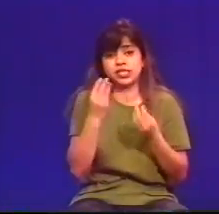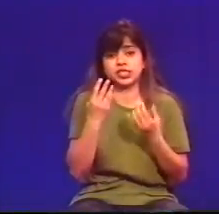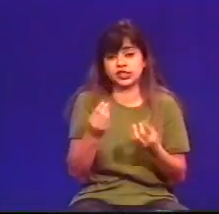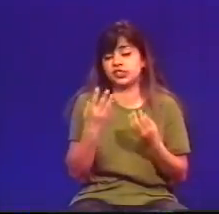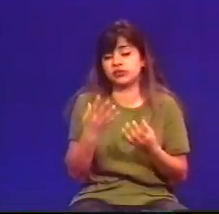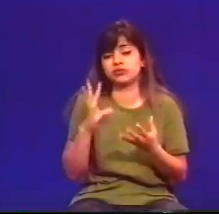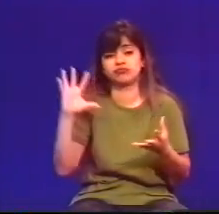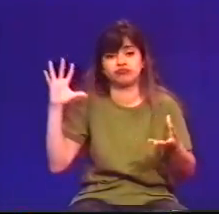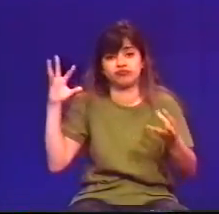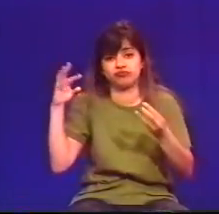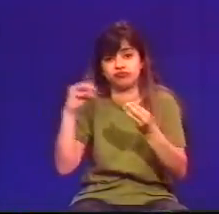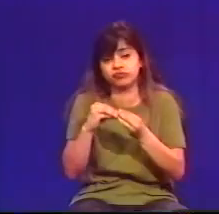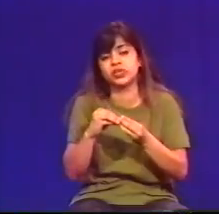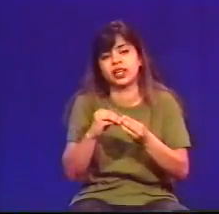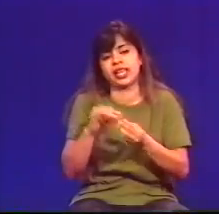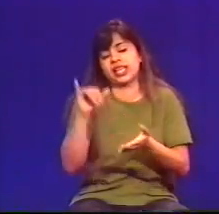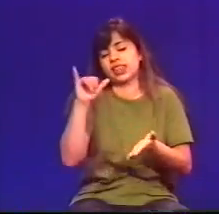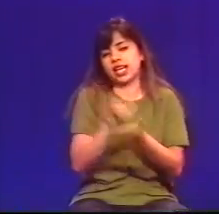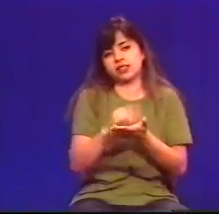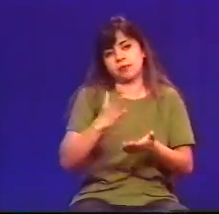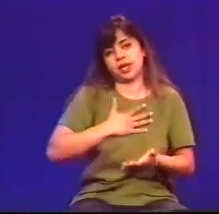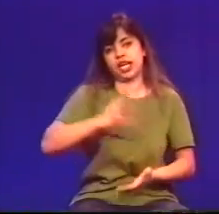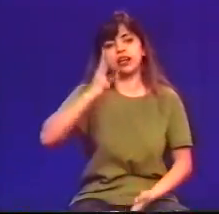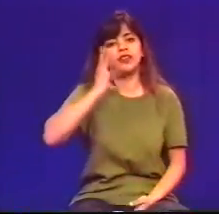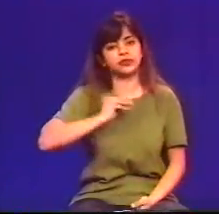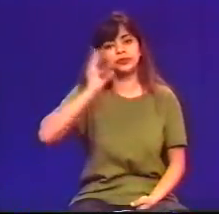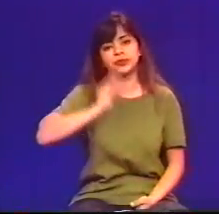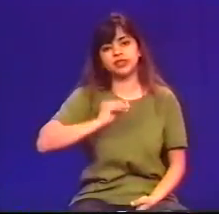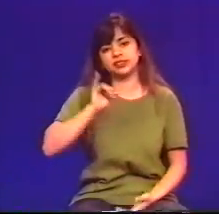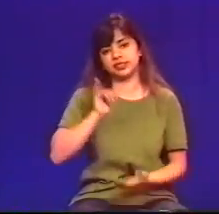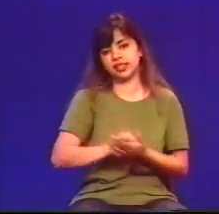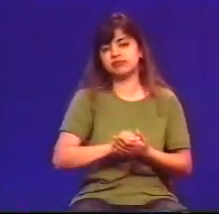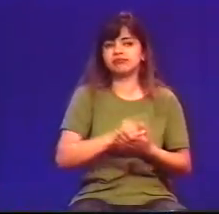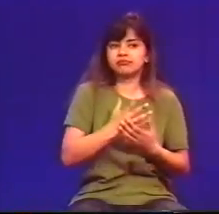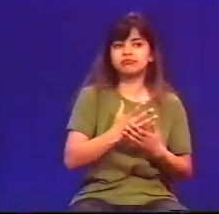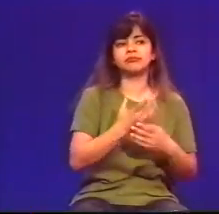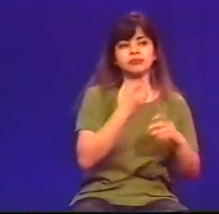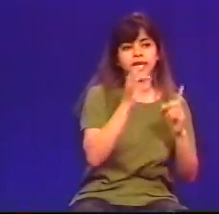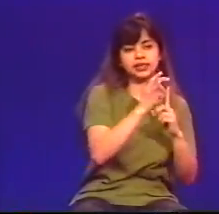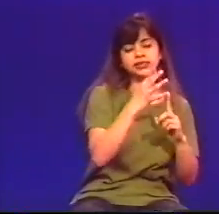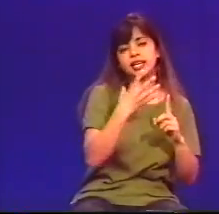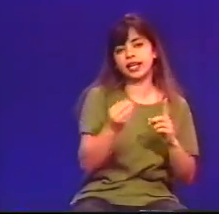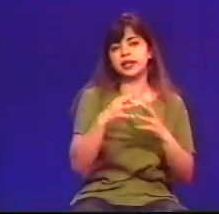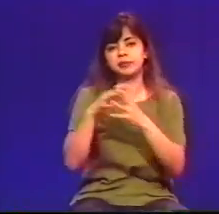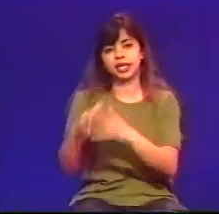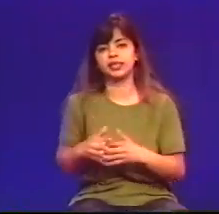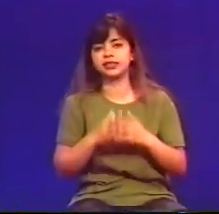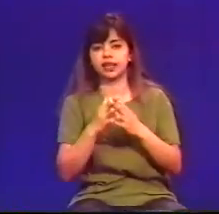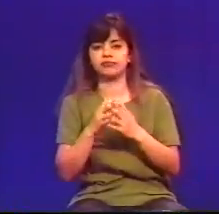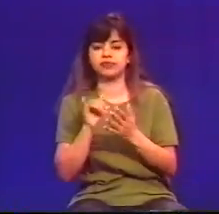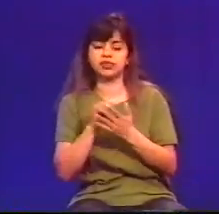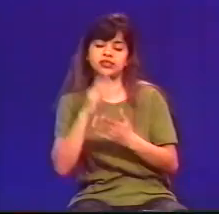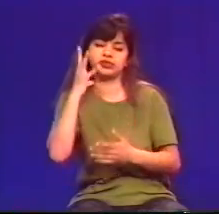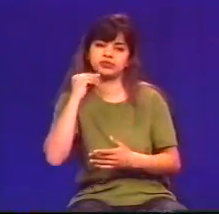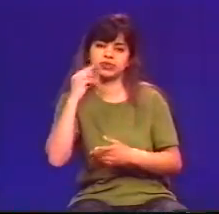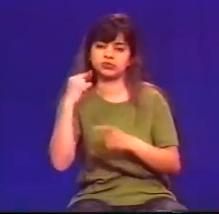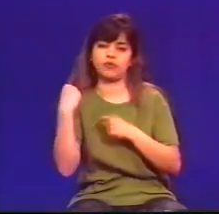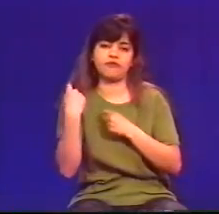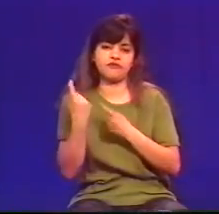So now I've told you a little bit about my background, my experience coming here to the States, my cultural identity